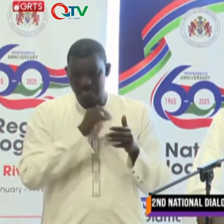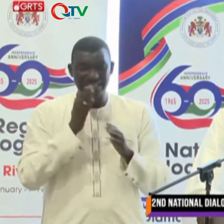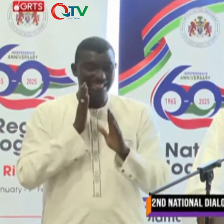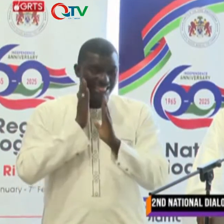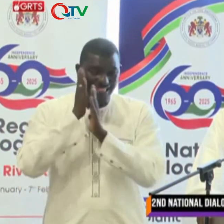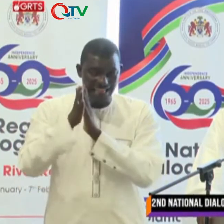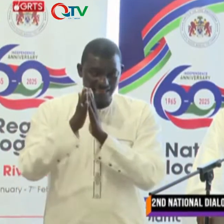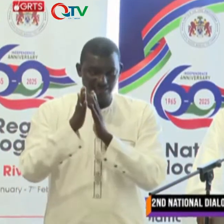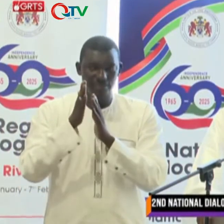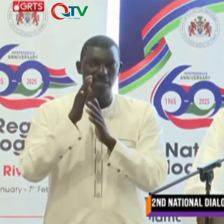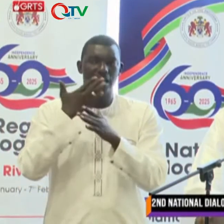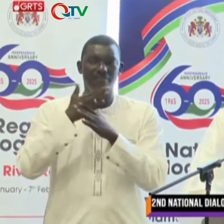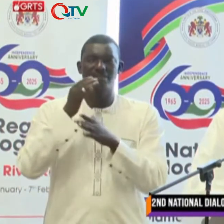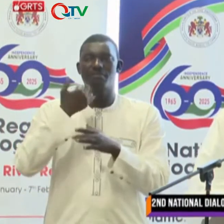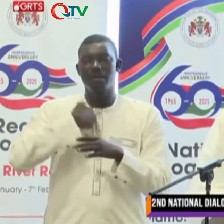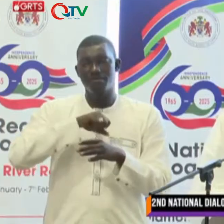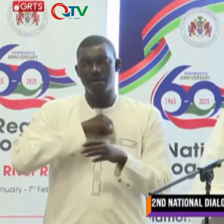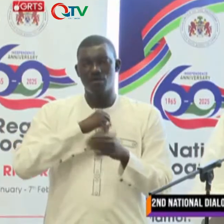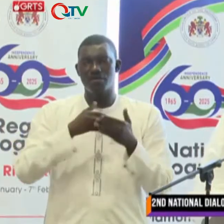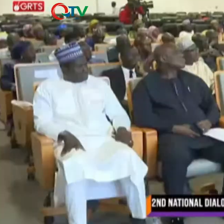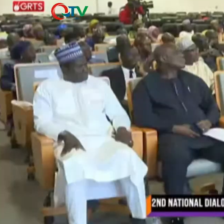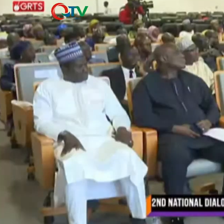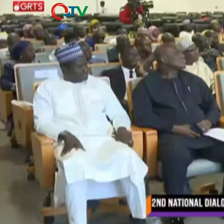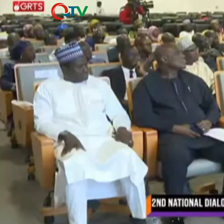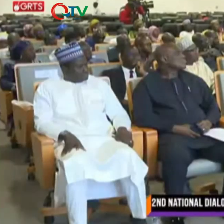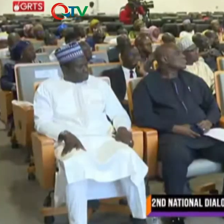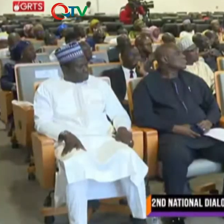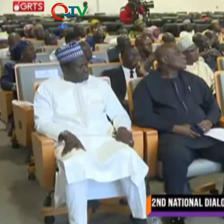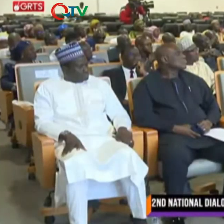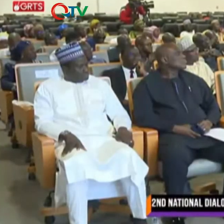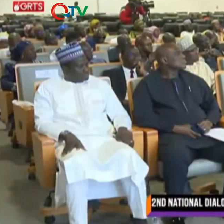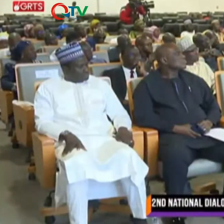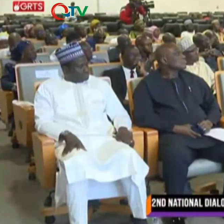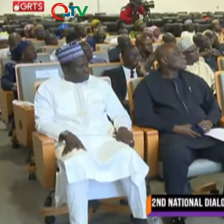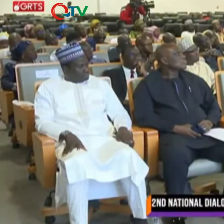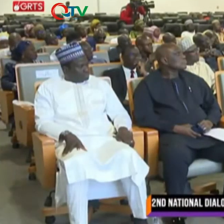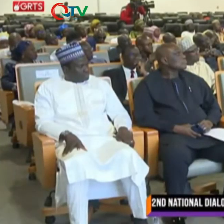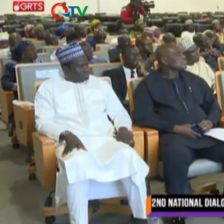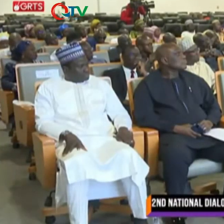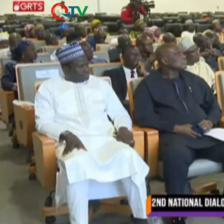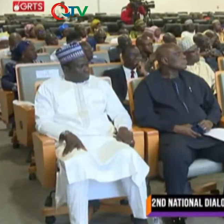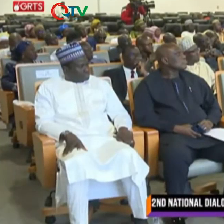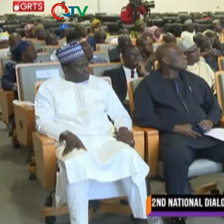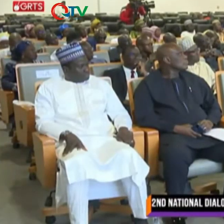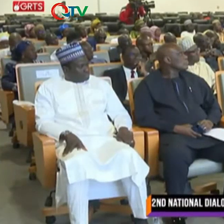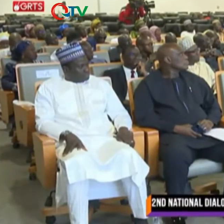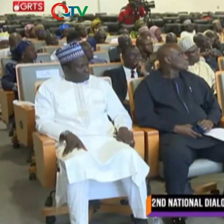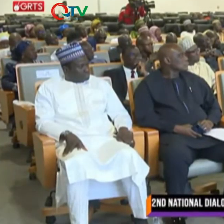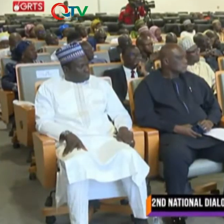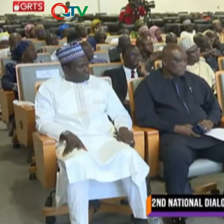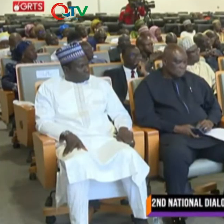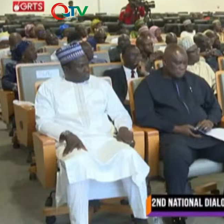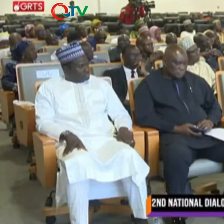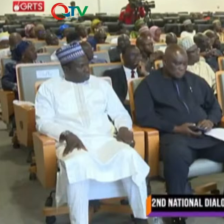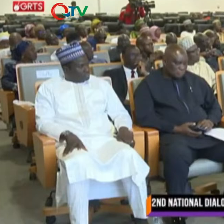my act that I ought reasonably to have them in contemplation as being